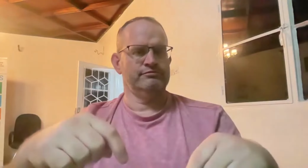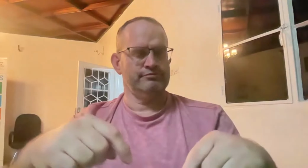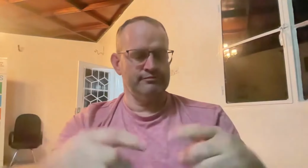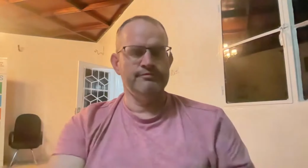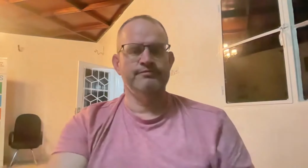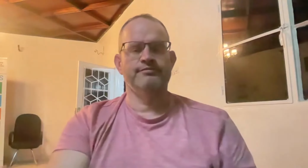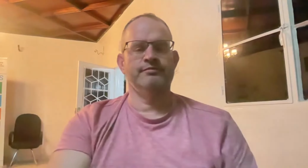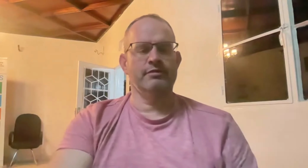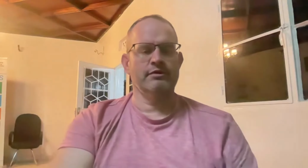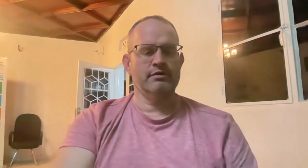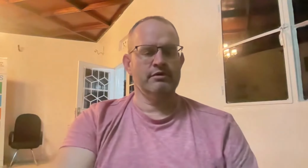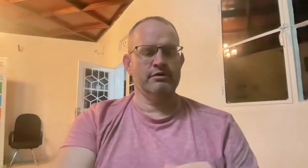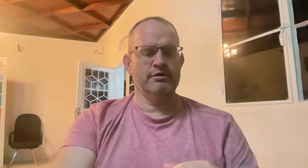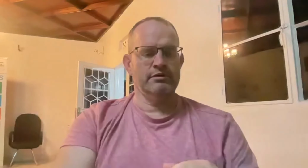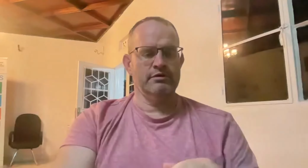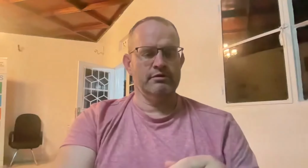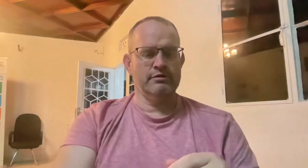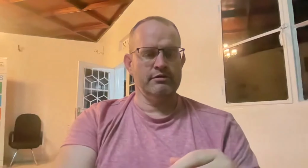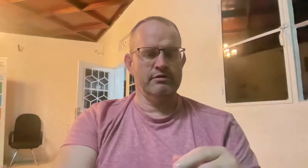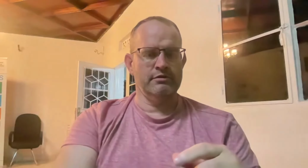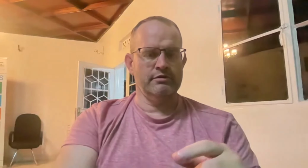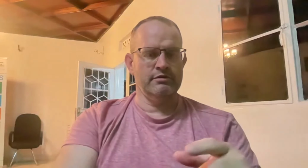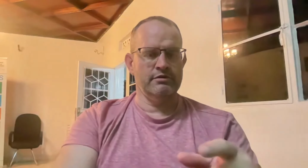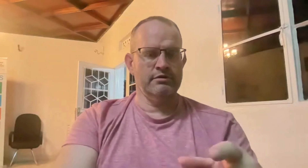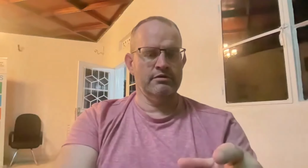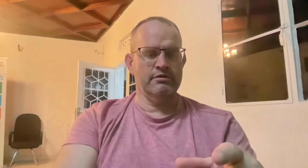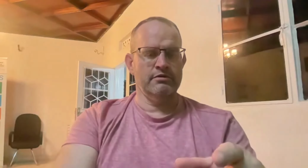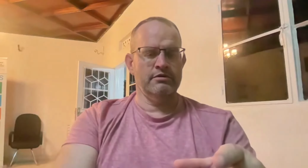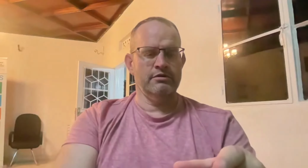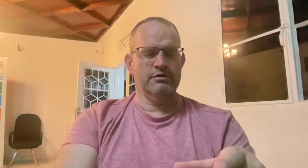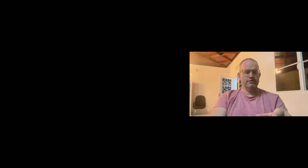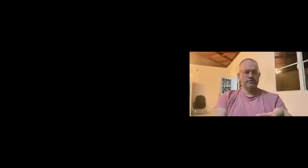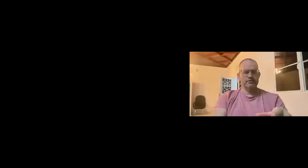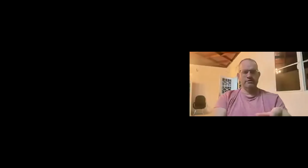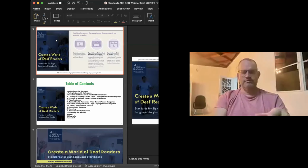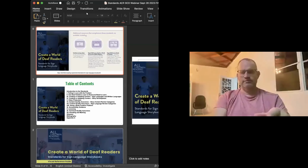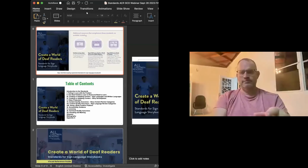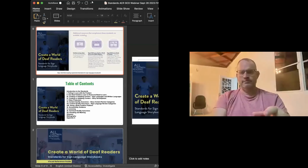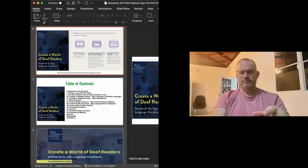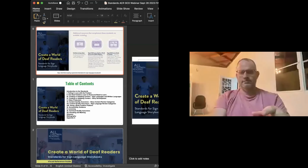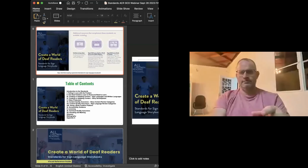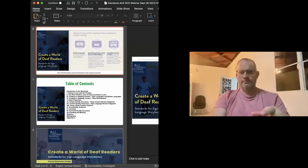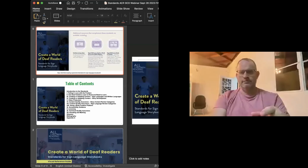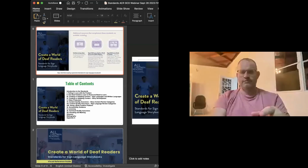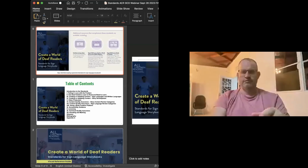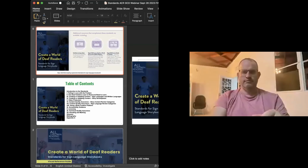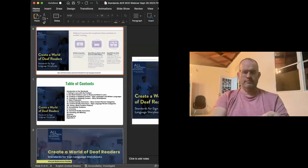to give you an example of how this whole idea came into being and what led us to the state that we're in at this moment.